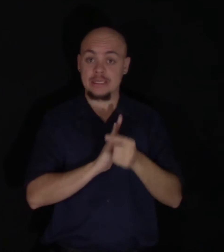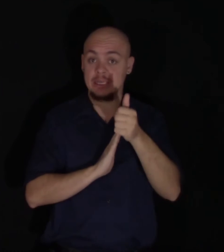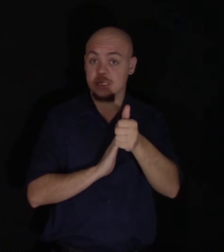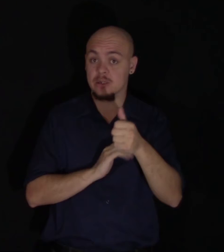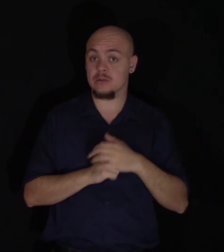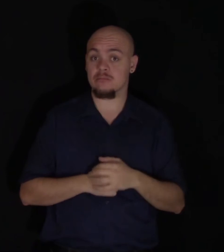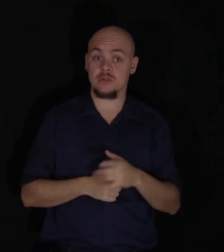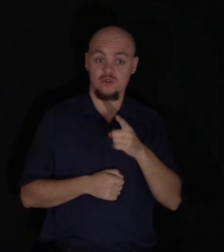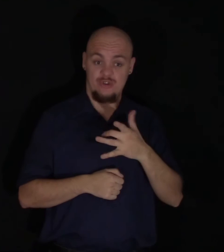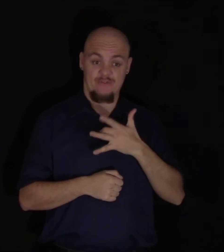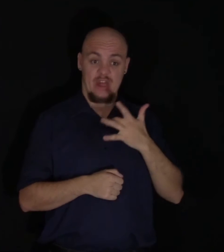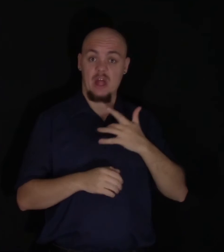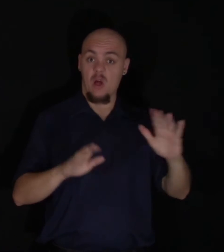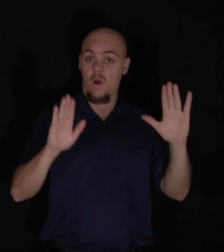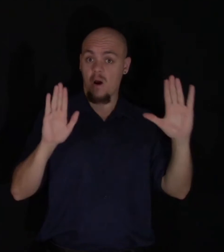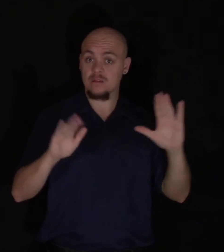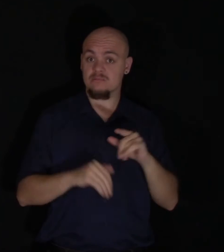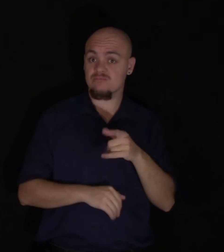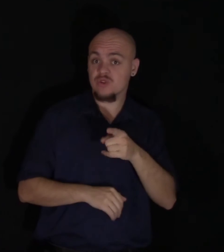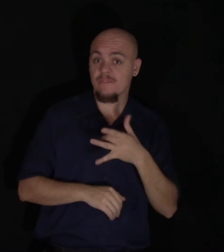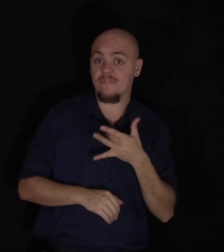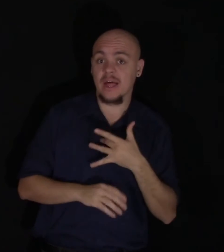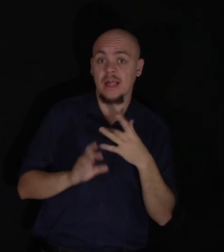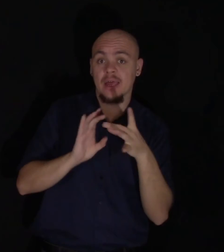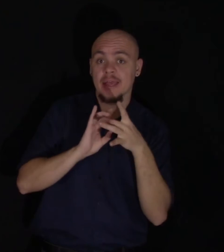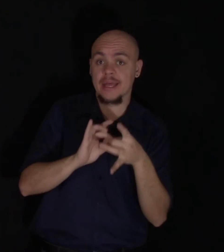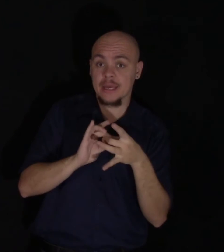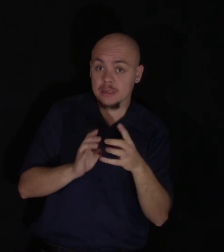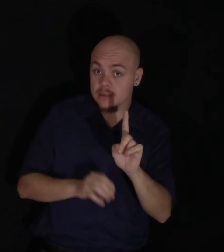awesome? Did you feel connected?